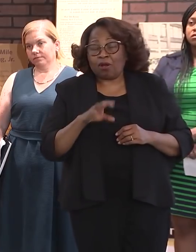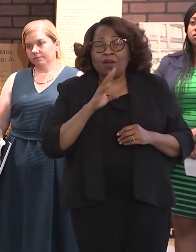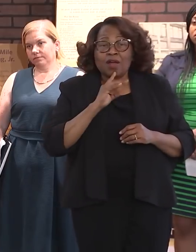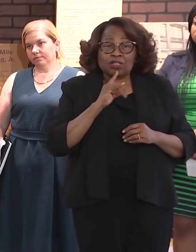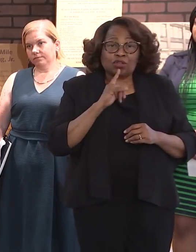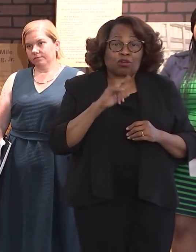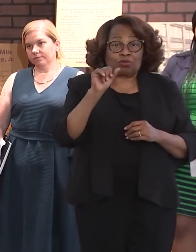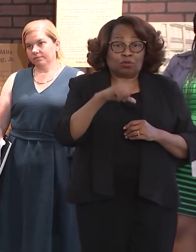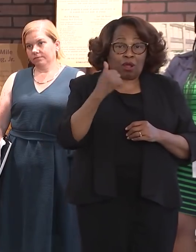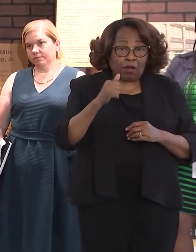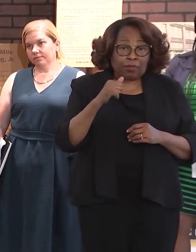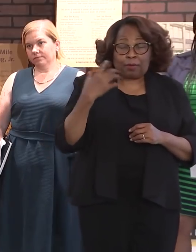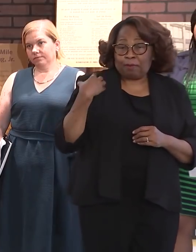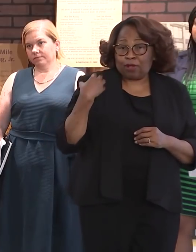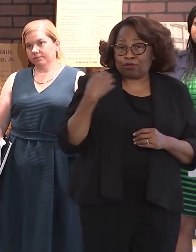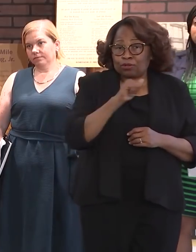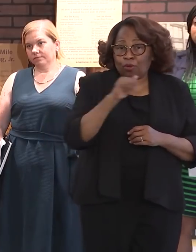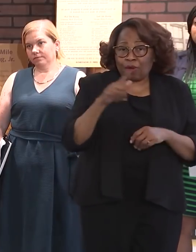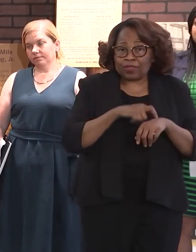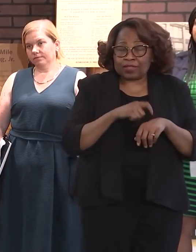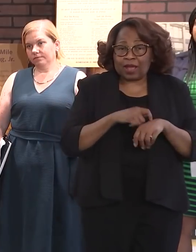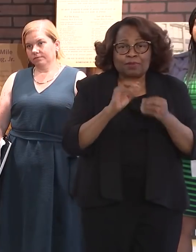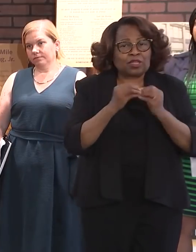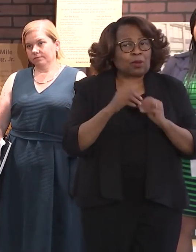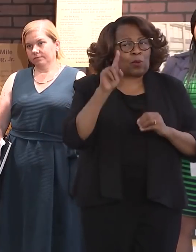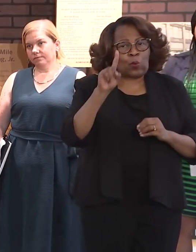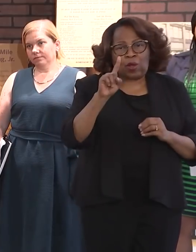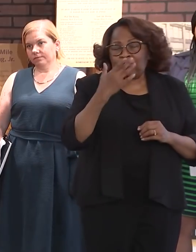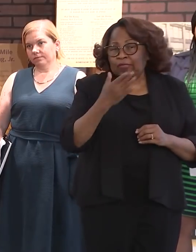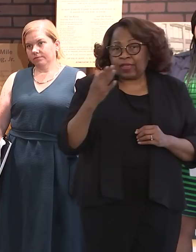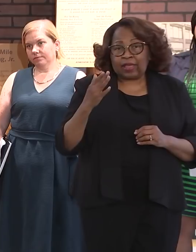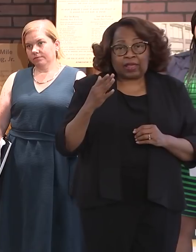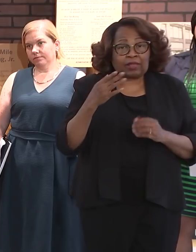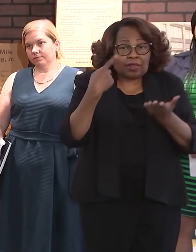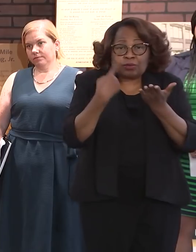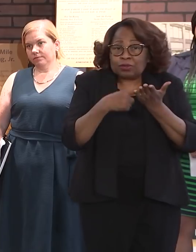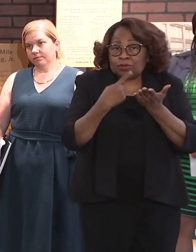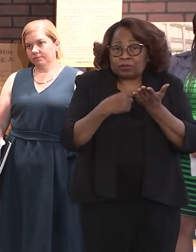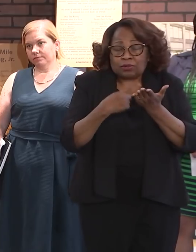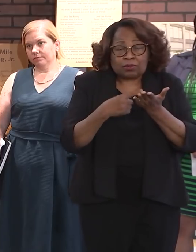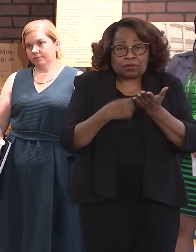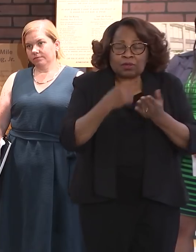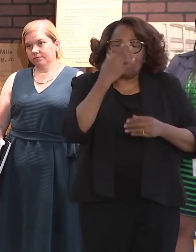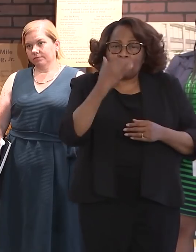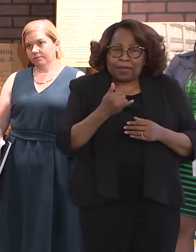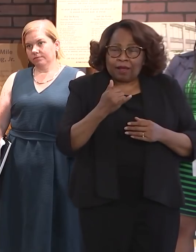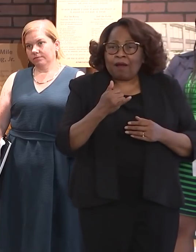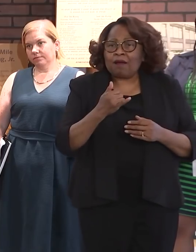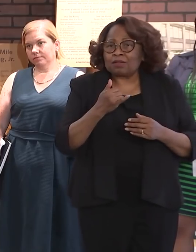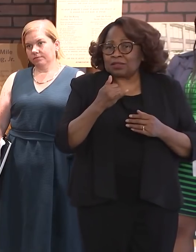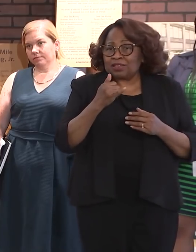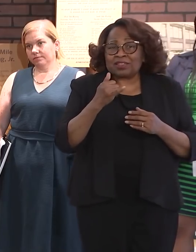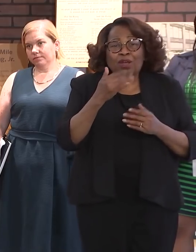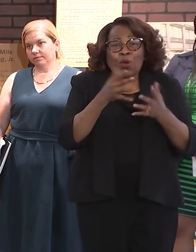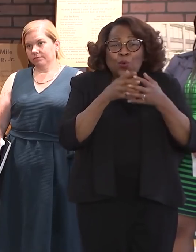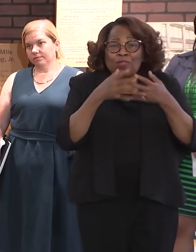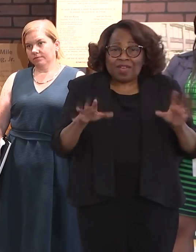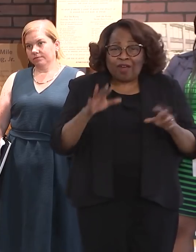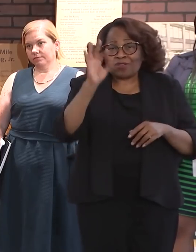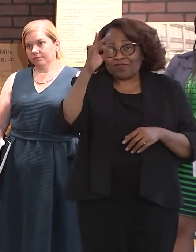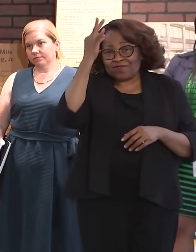to my fellow mayors all the time, and it is the number one thing that is a topic of conversation, because without federal